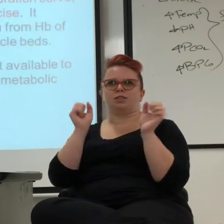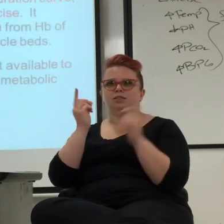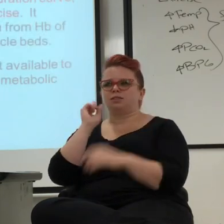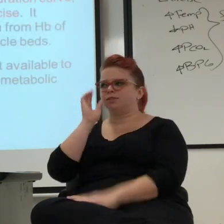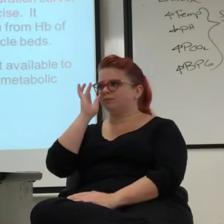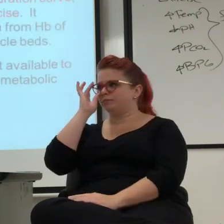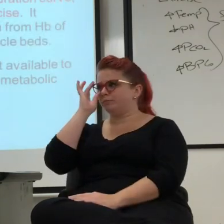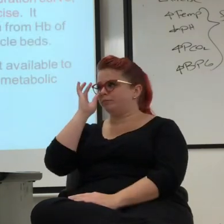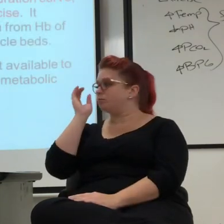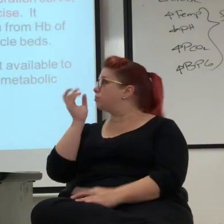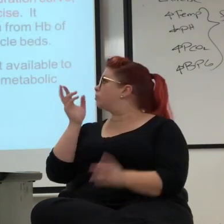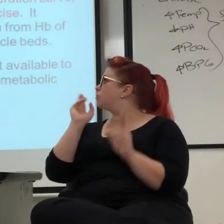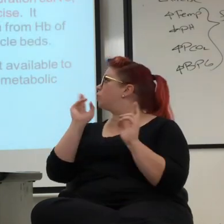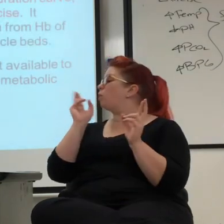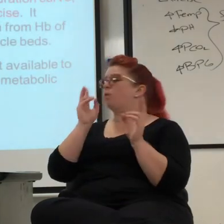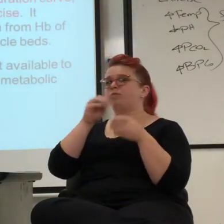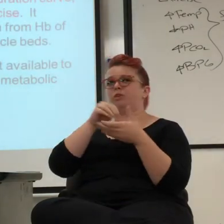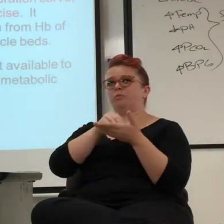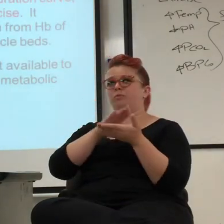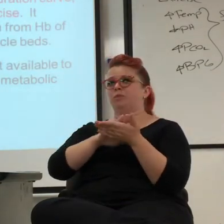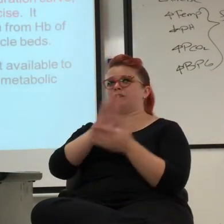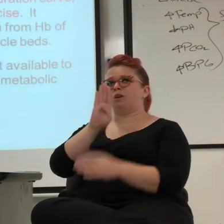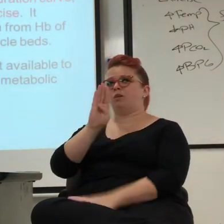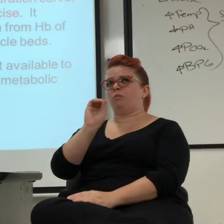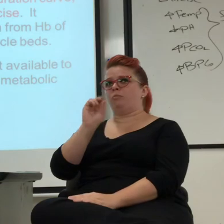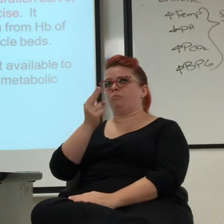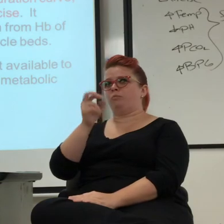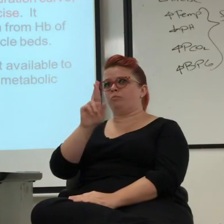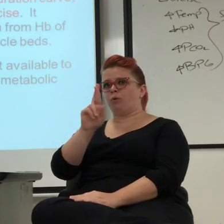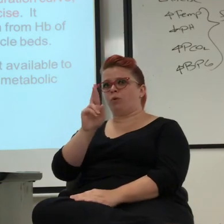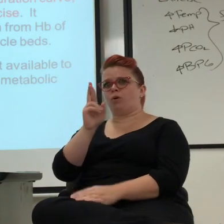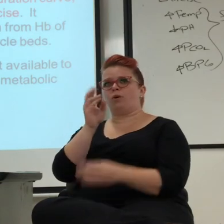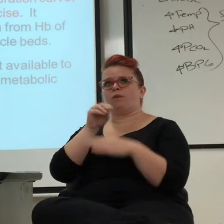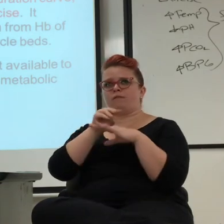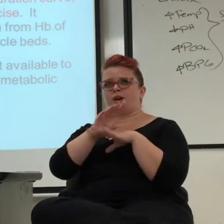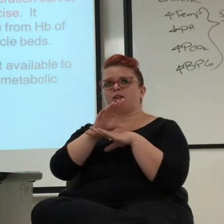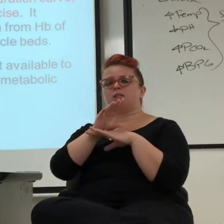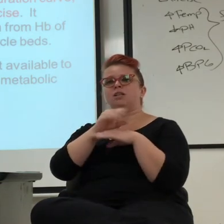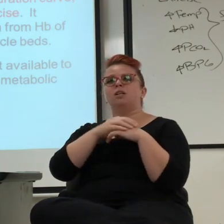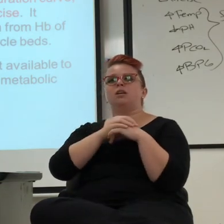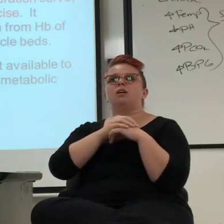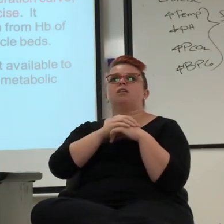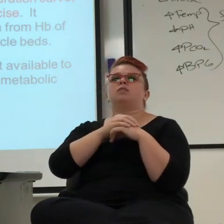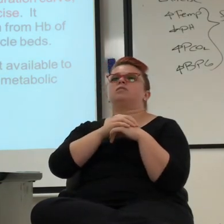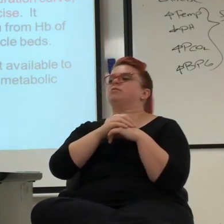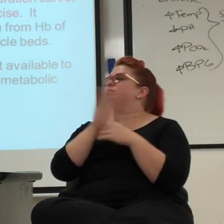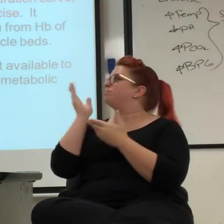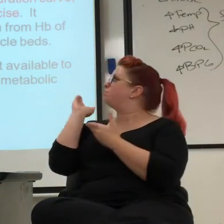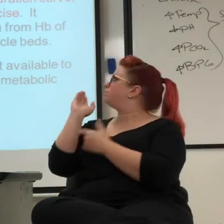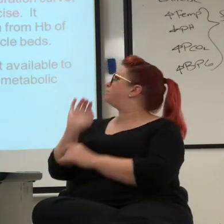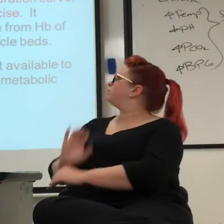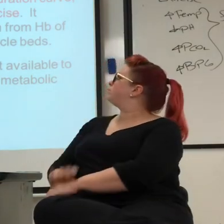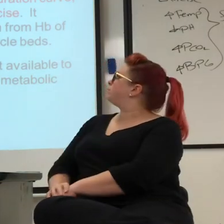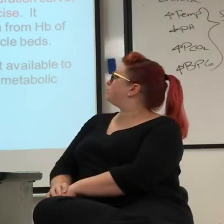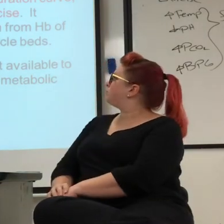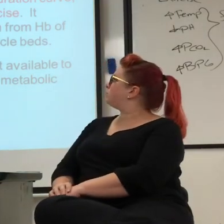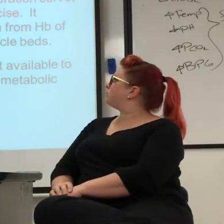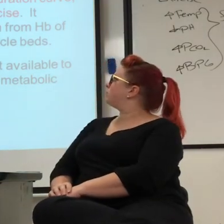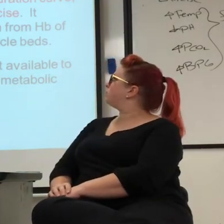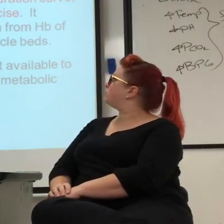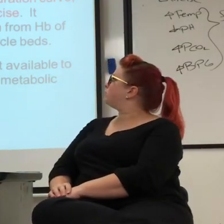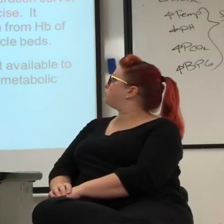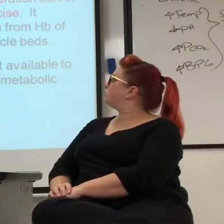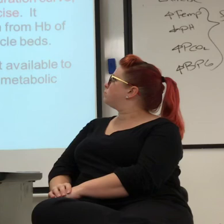Okay. So, hope you wrote down Bohr effect. The Bohr effect is the shifting of this oxygen hemoglobin saturation curve down to the right during